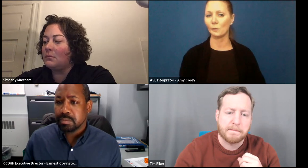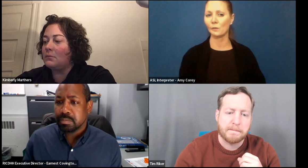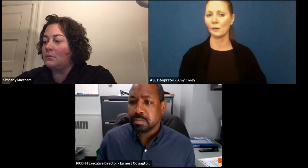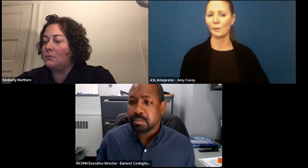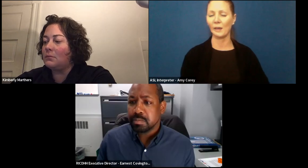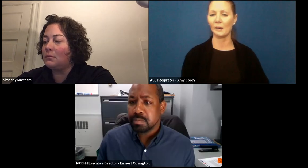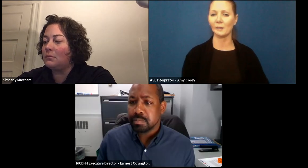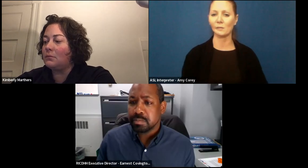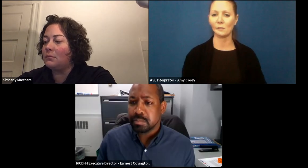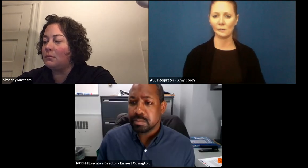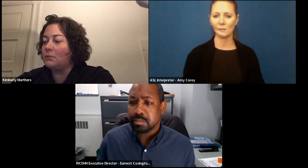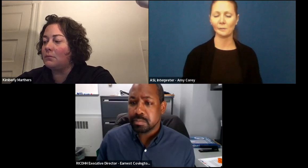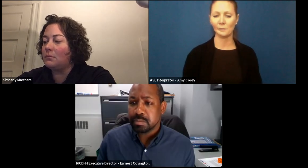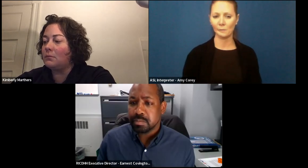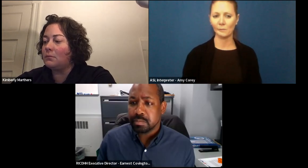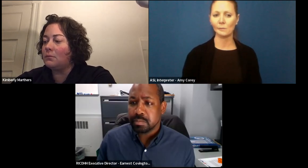cost associated with that is.